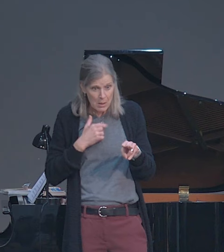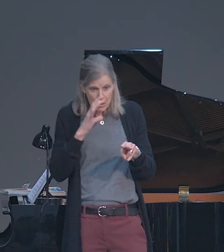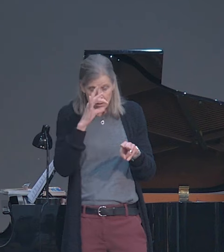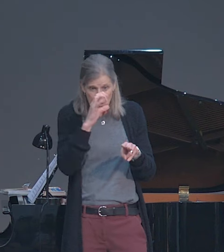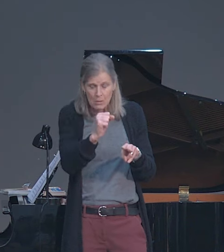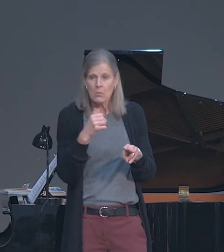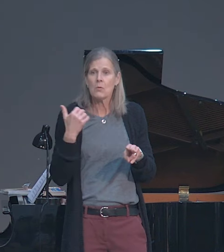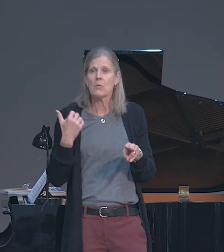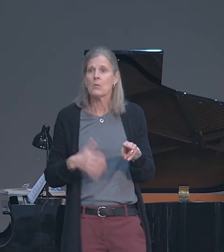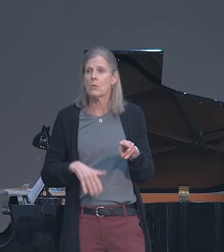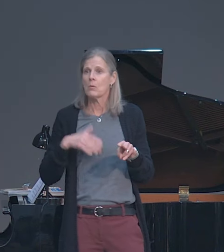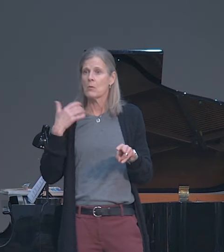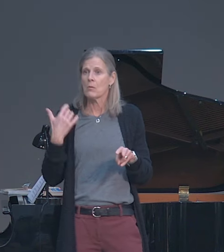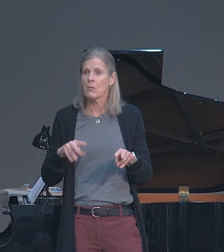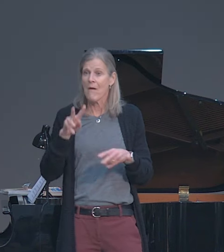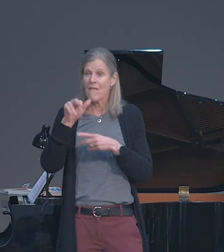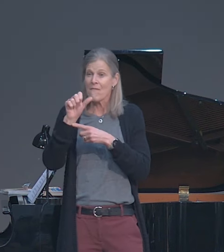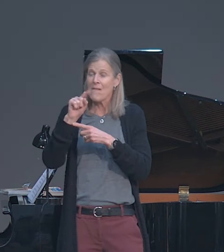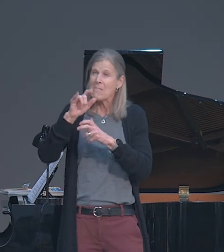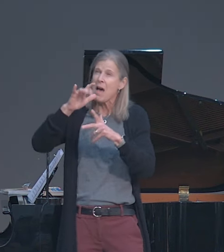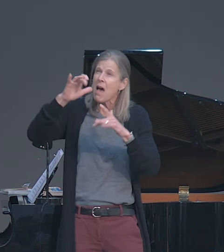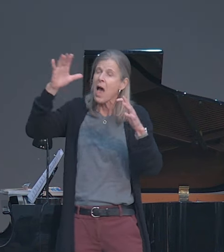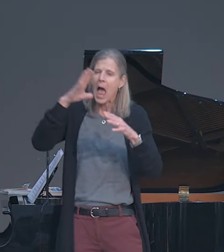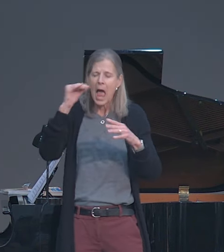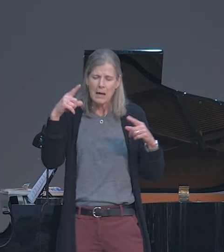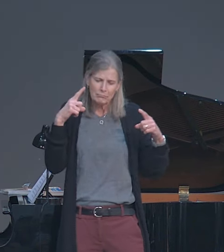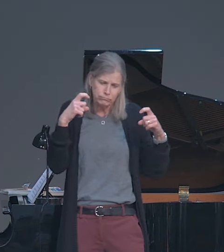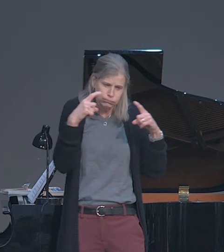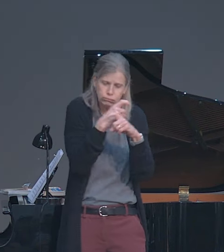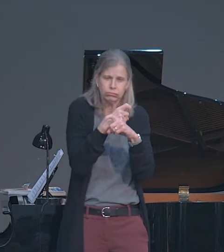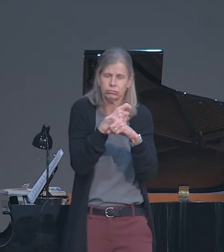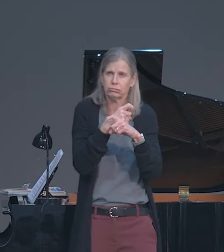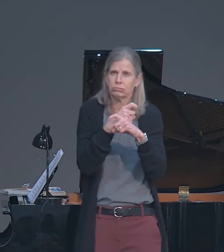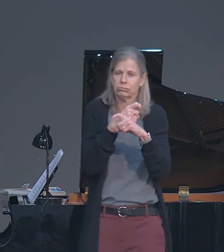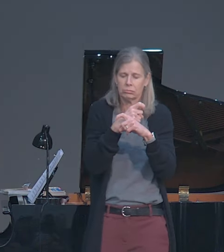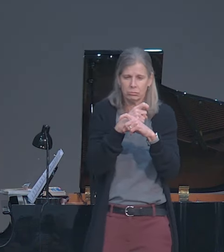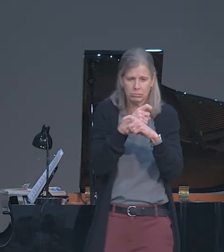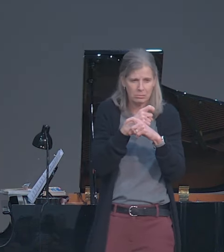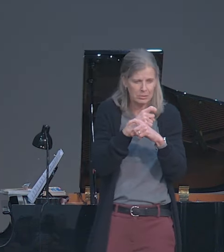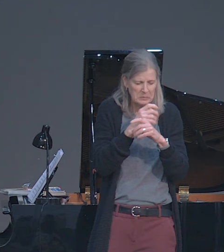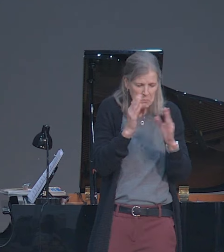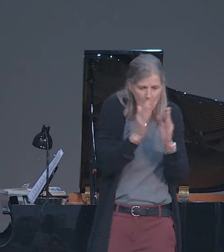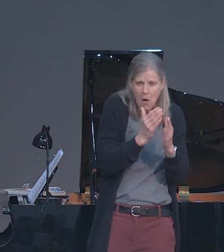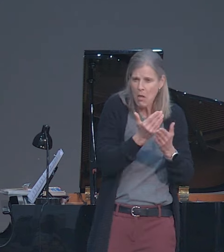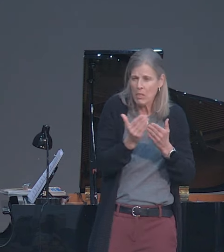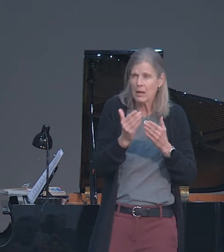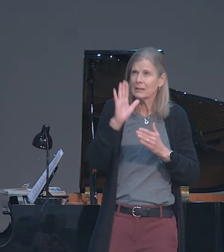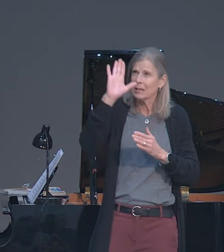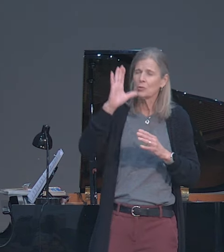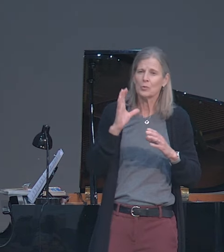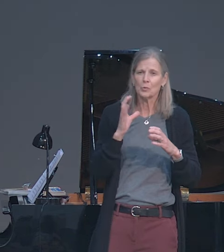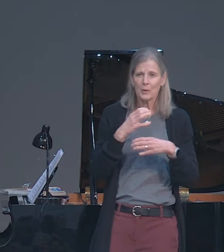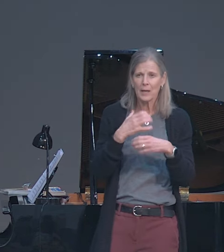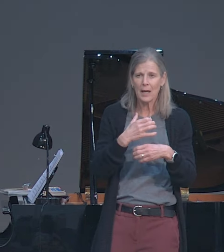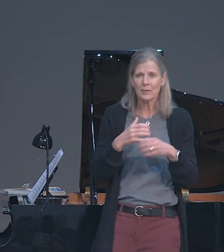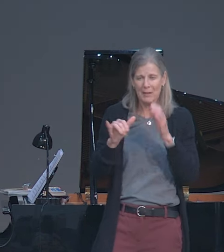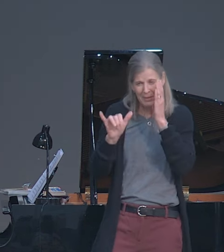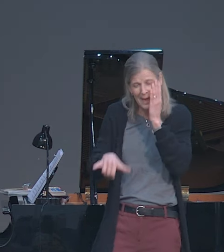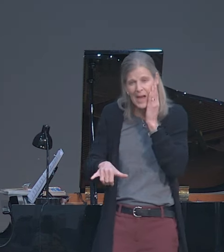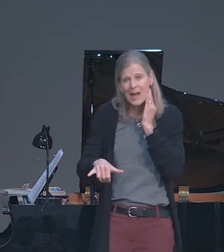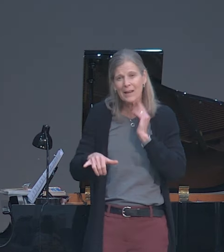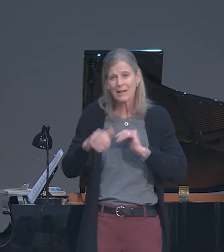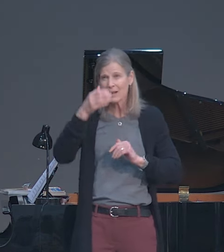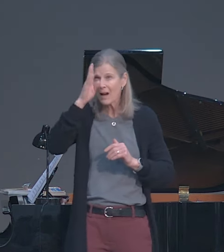how vast and also how intricate God's creation actually is. So who is the God who is so immense